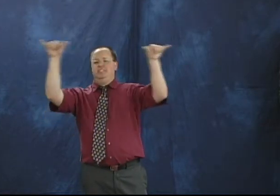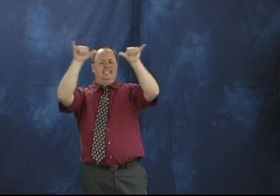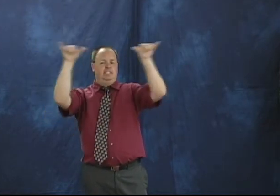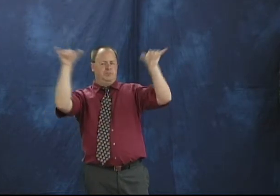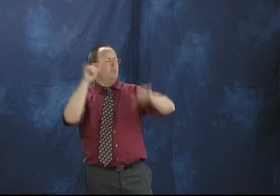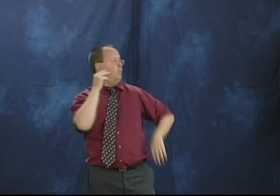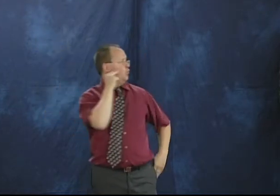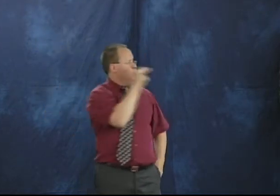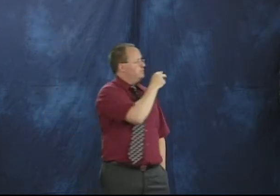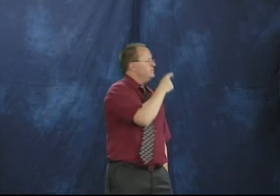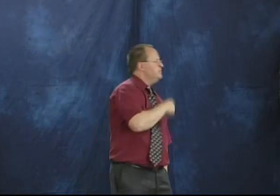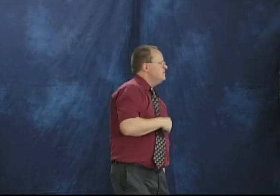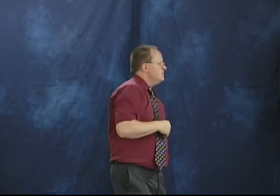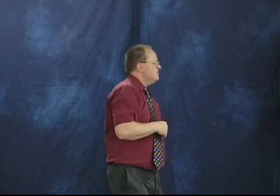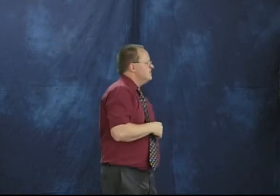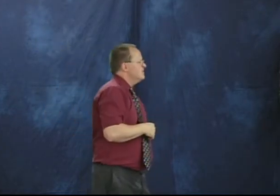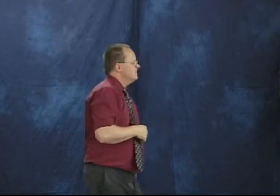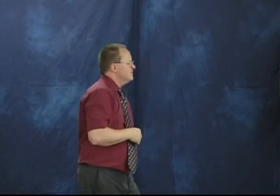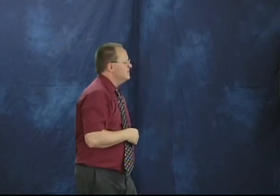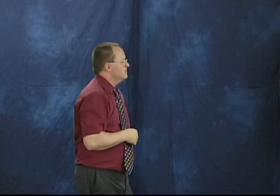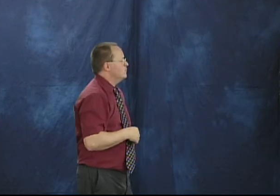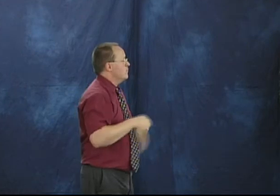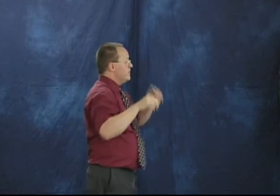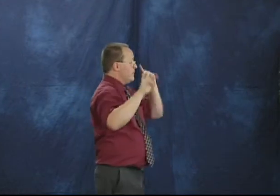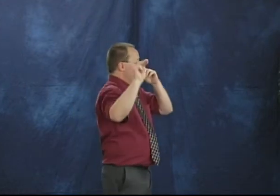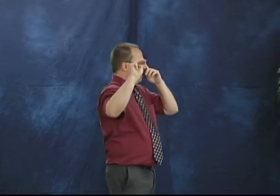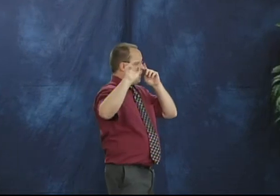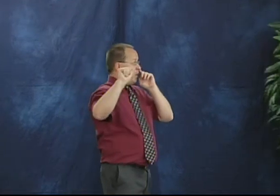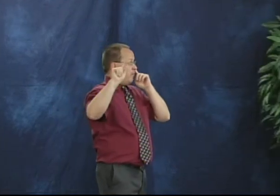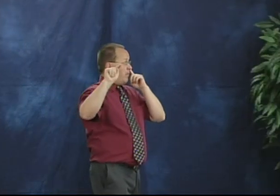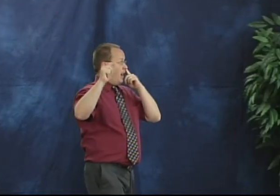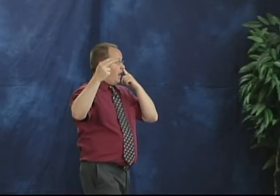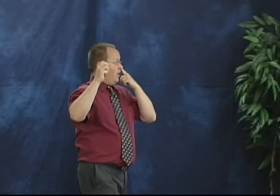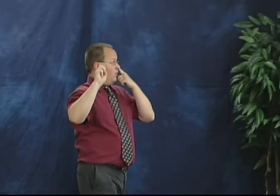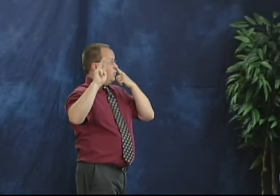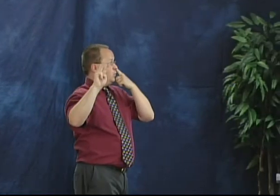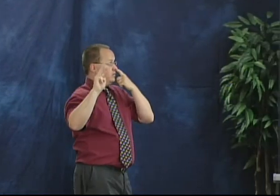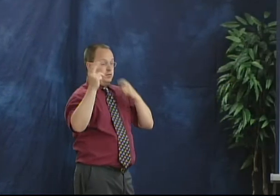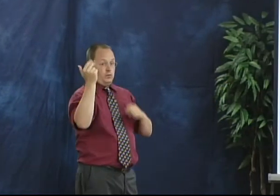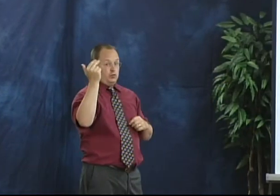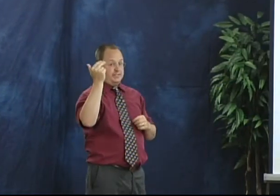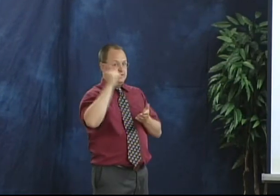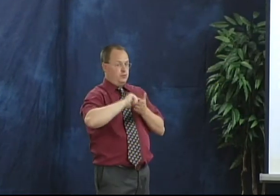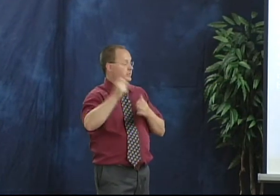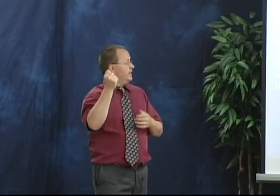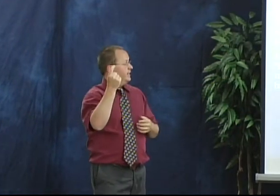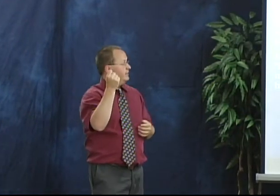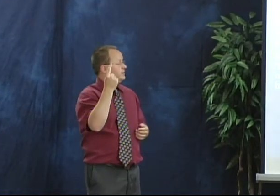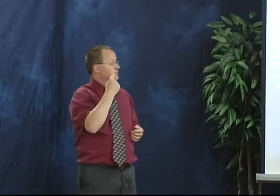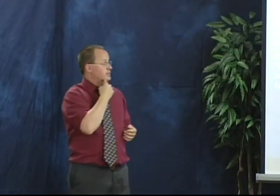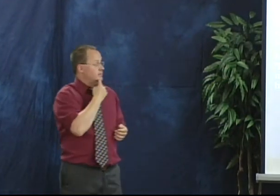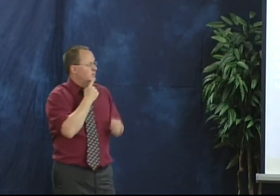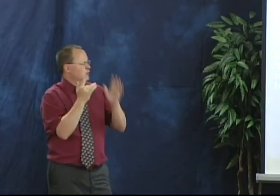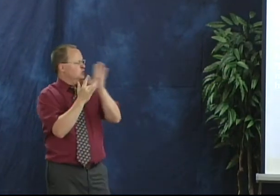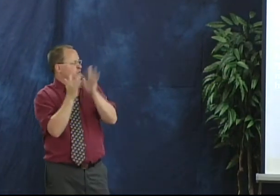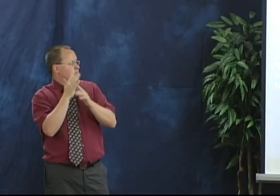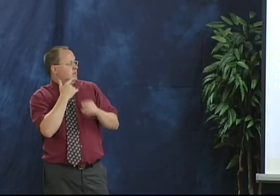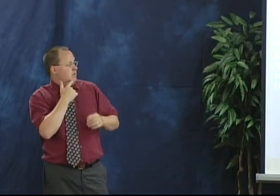And I'll show you some verses to show that these are synonymous terms. Matthew 13, verse 11.